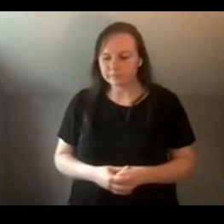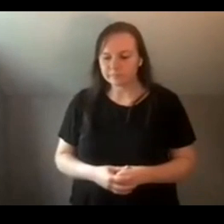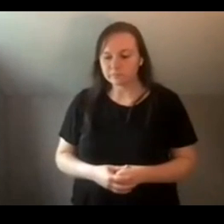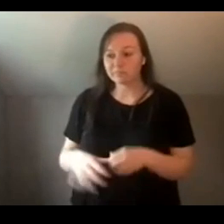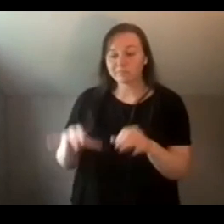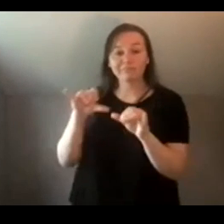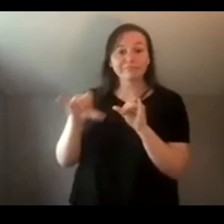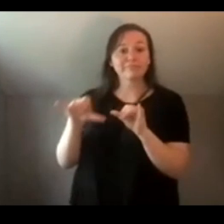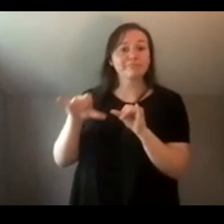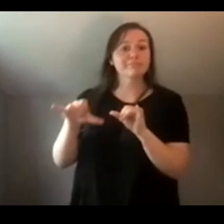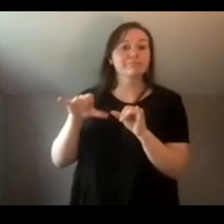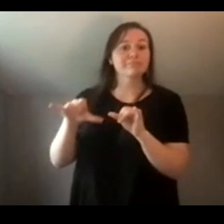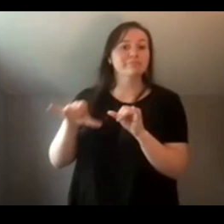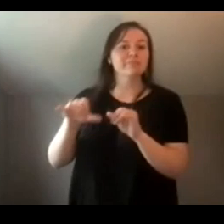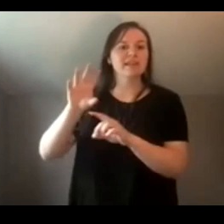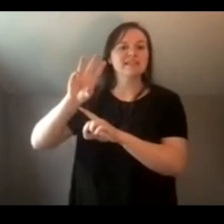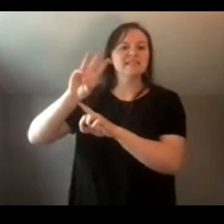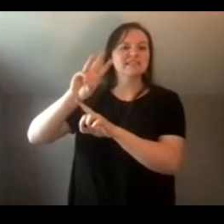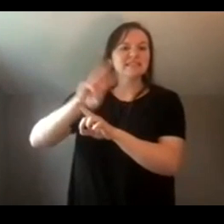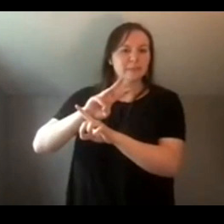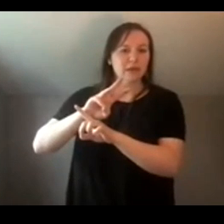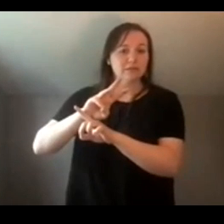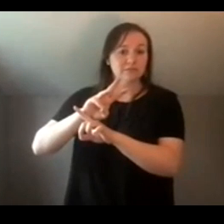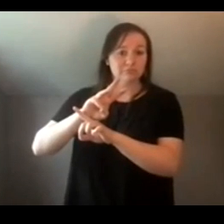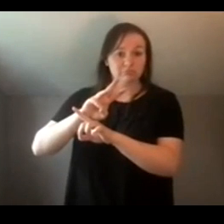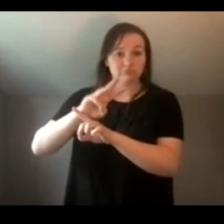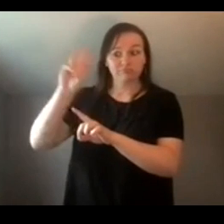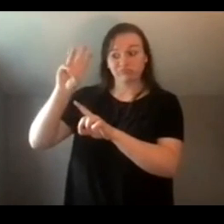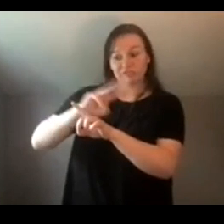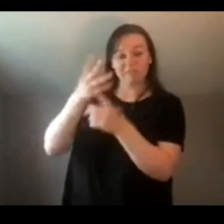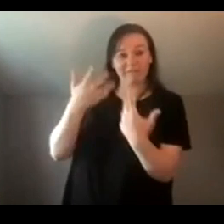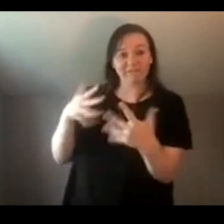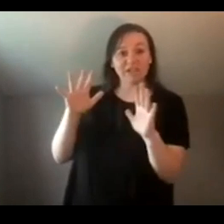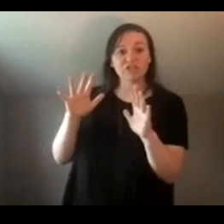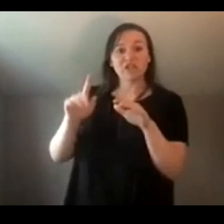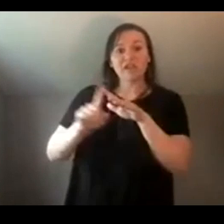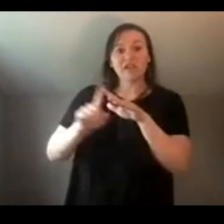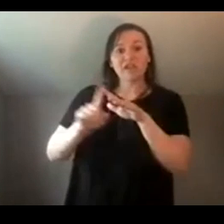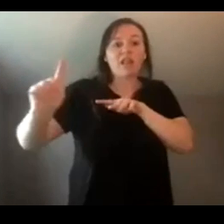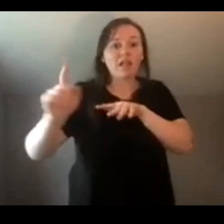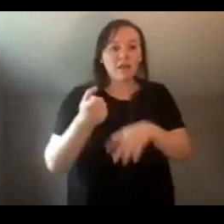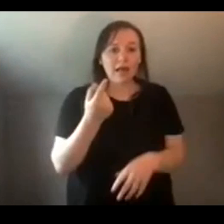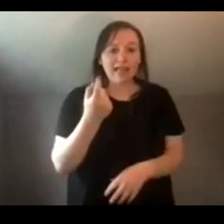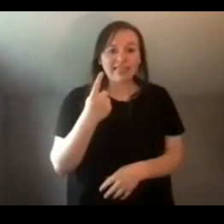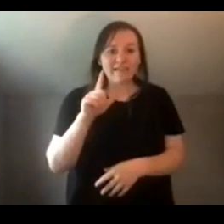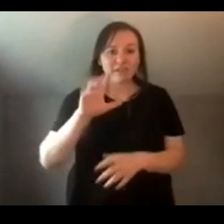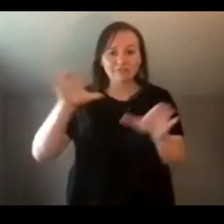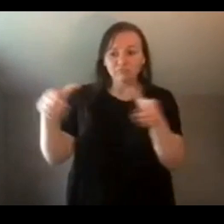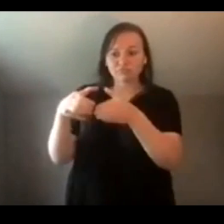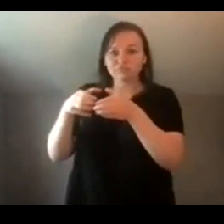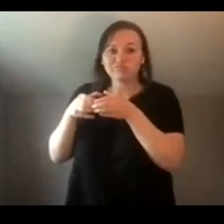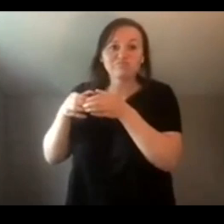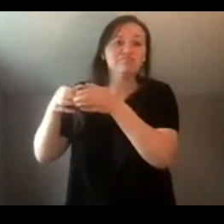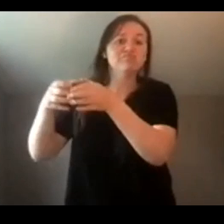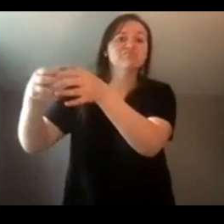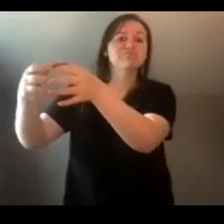months, and after that, he escaped with 11 other slaves, and they made it as far